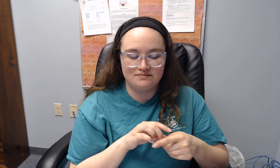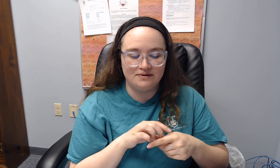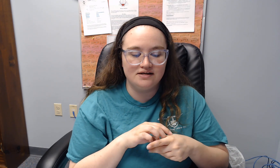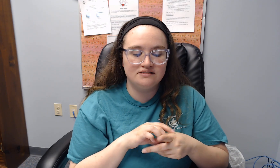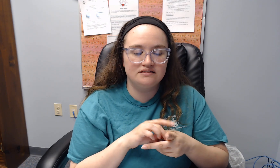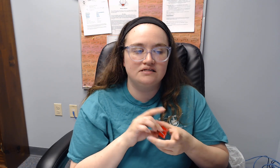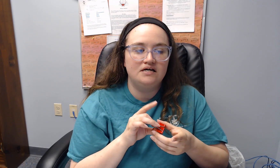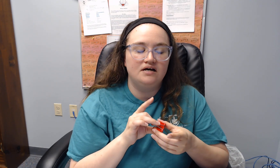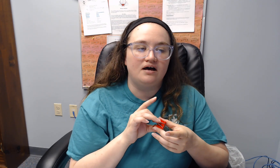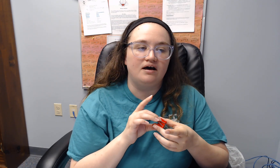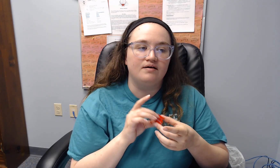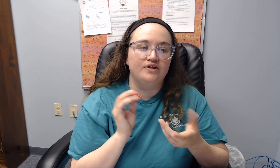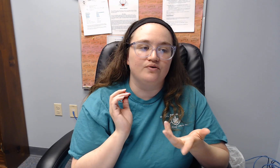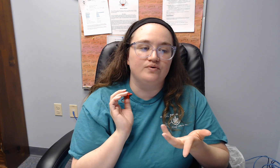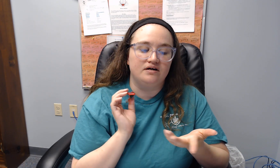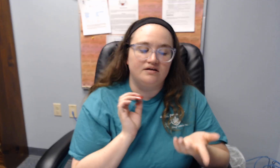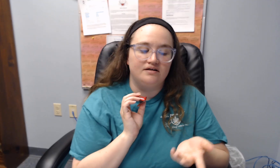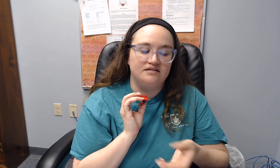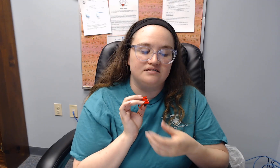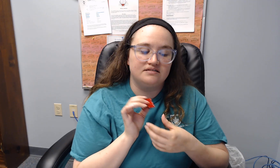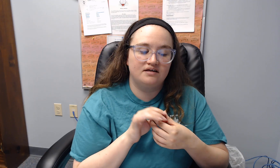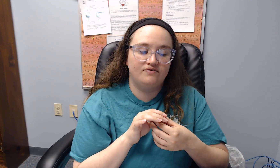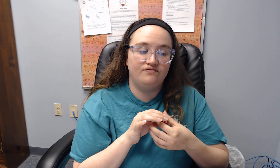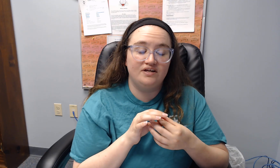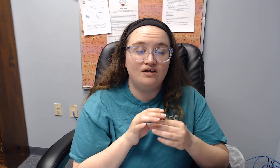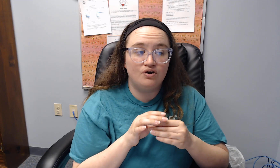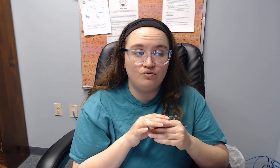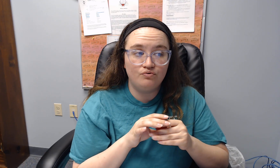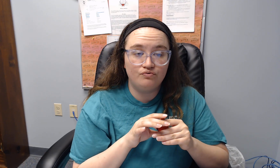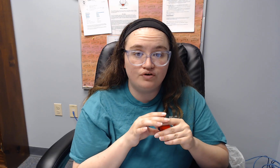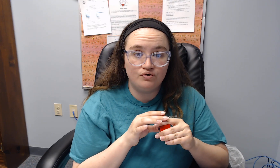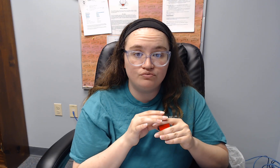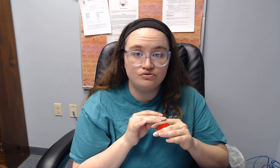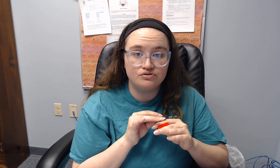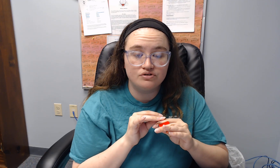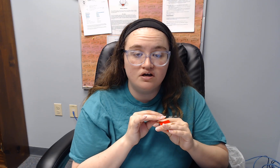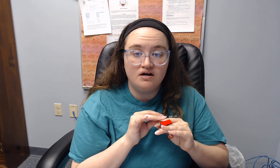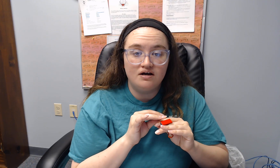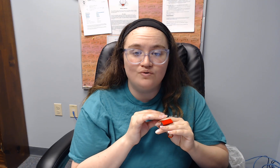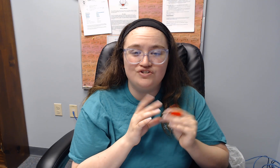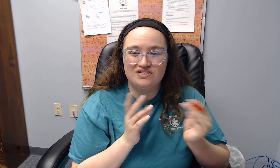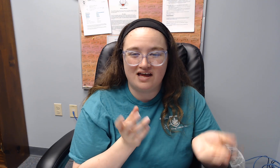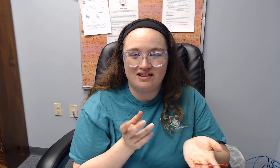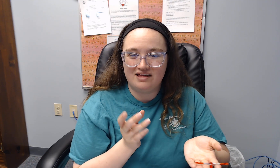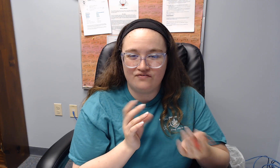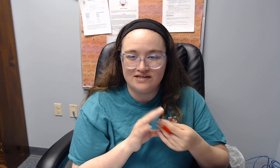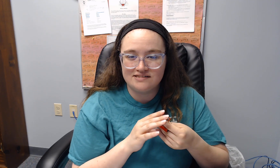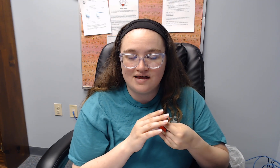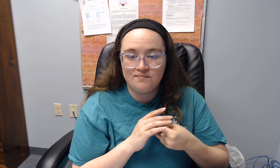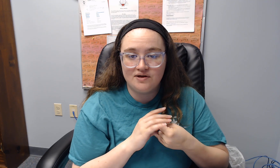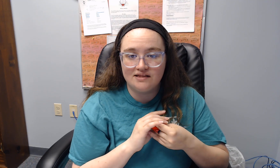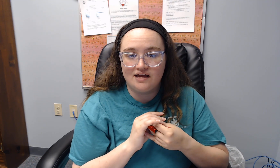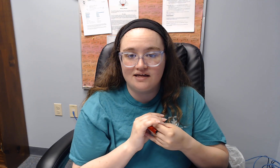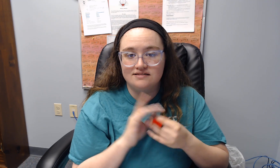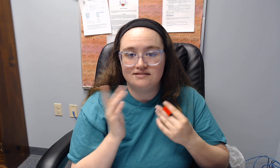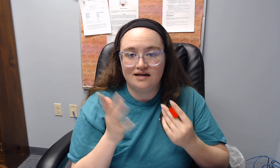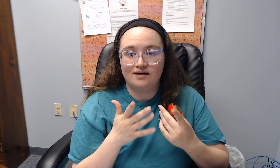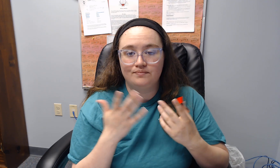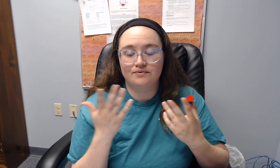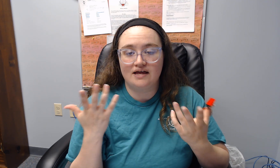response. There was video phones, which is kind of like FaceTime, but like it's set up as